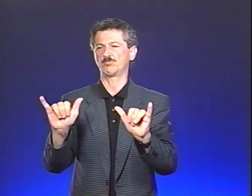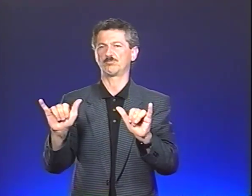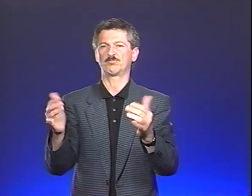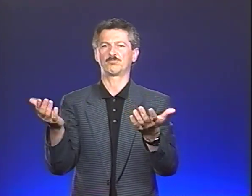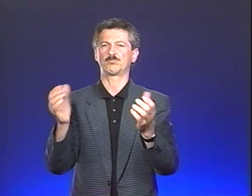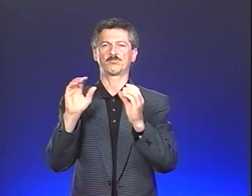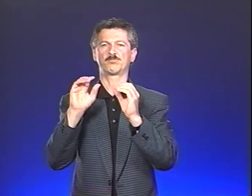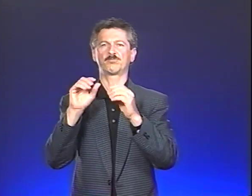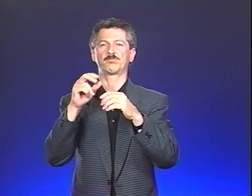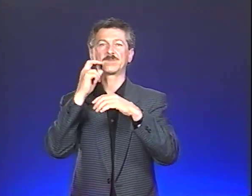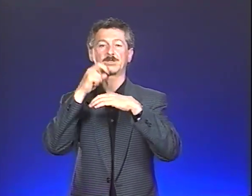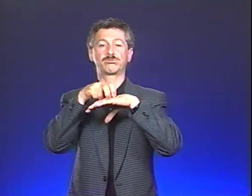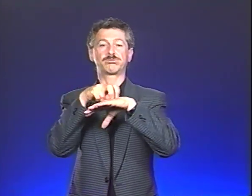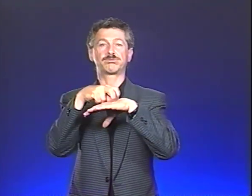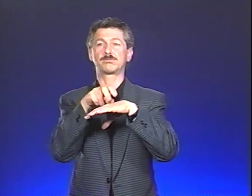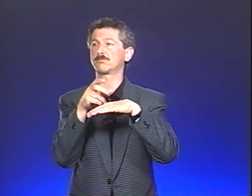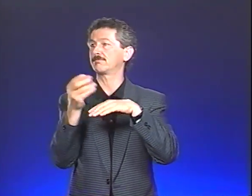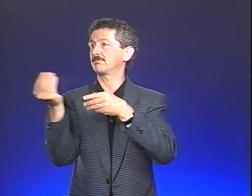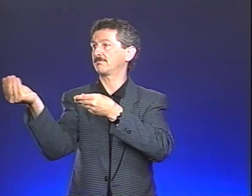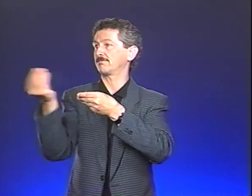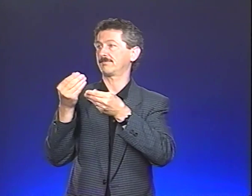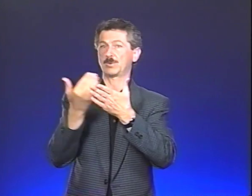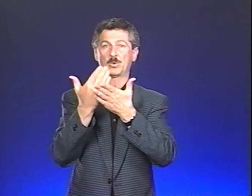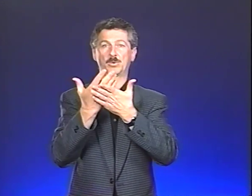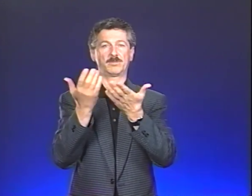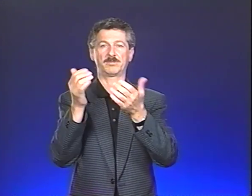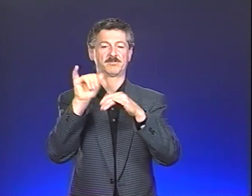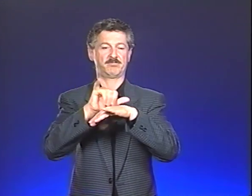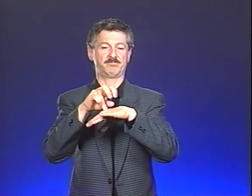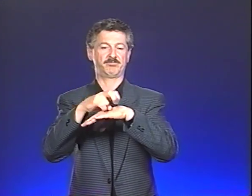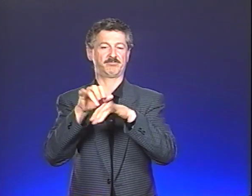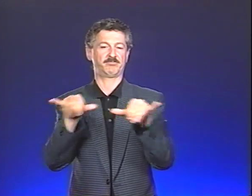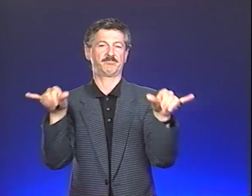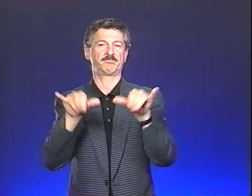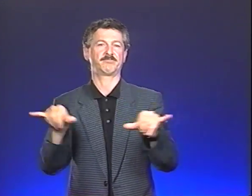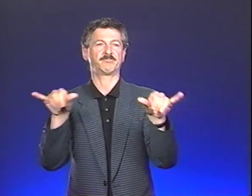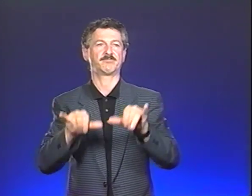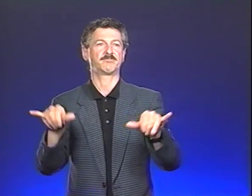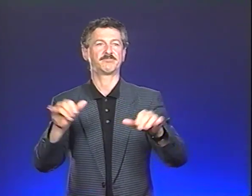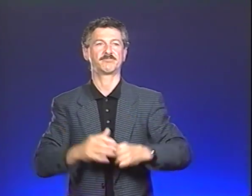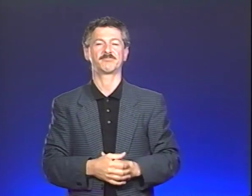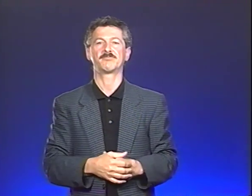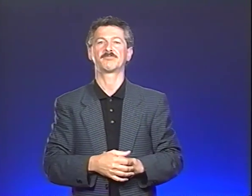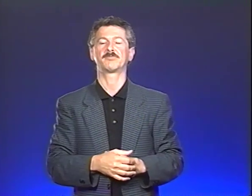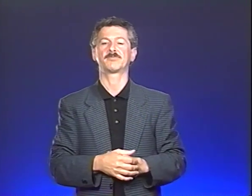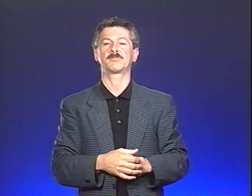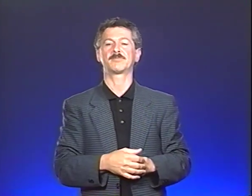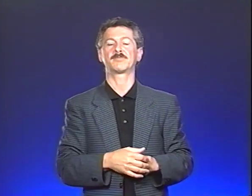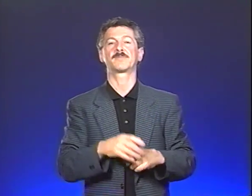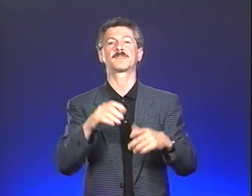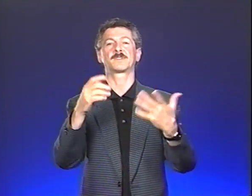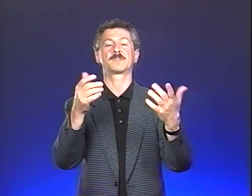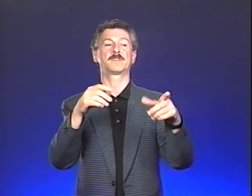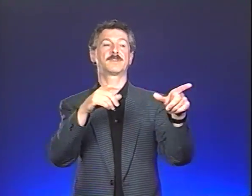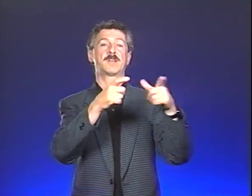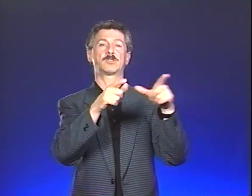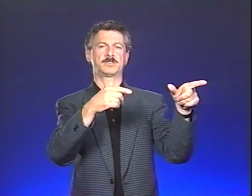Now, as I said, these other communication systems do not create new symbols or borrow from other symbols. They're static and limited in scope.